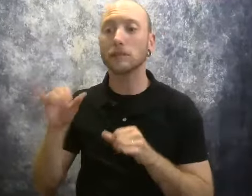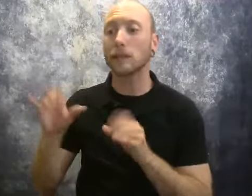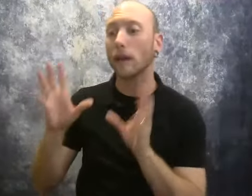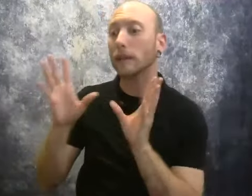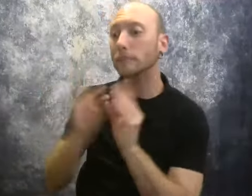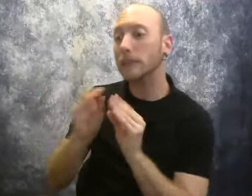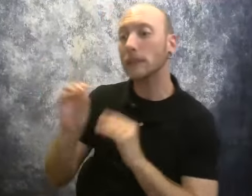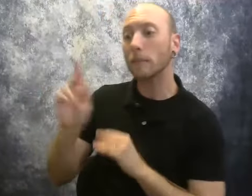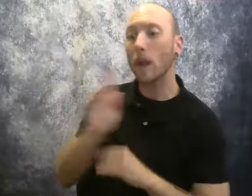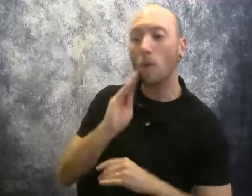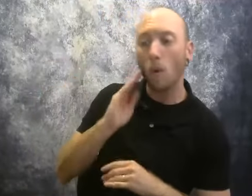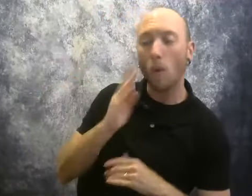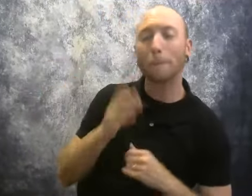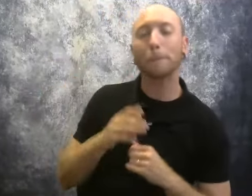public holiday. Came back,